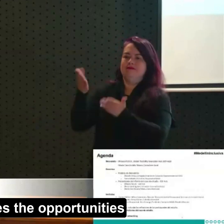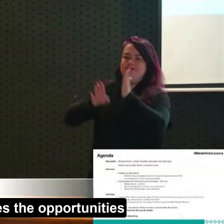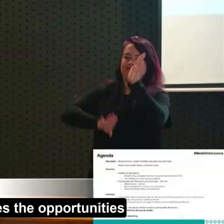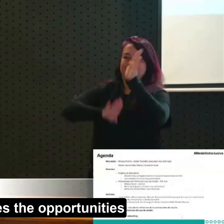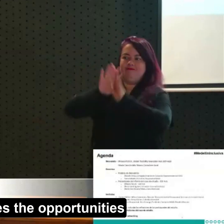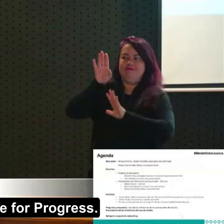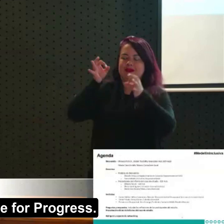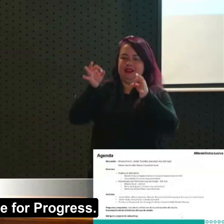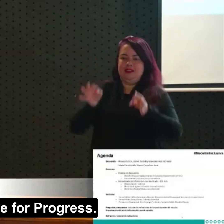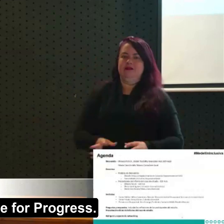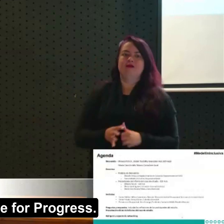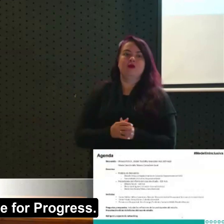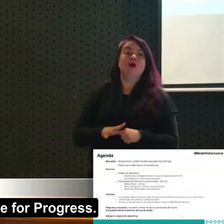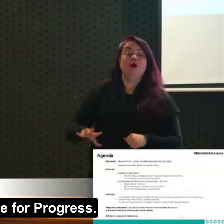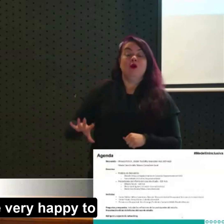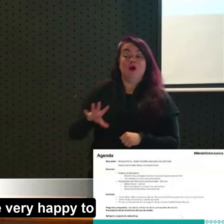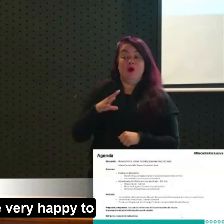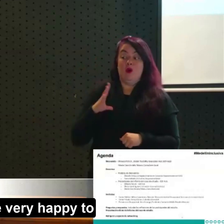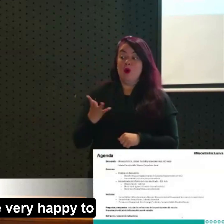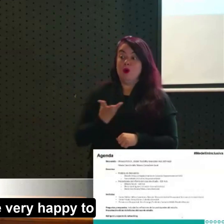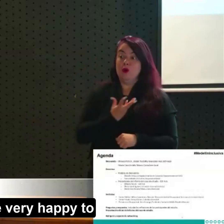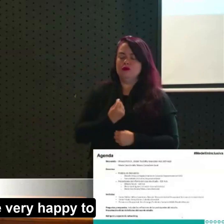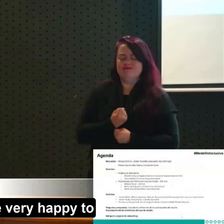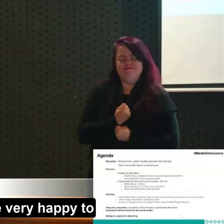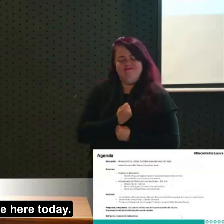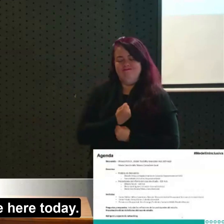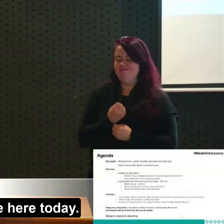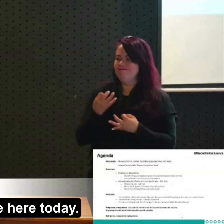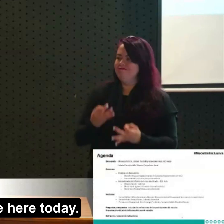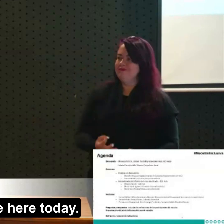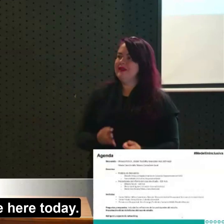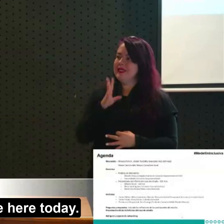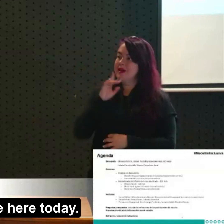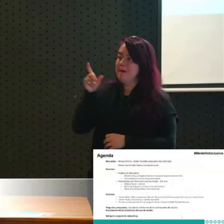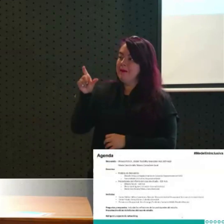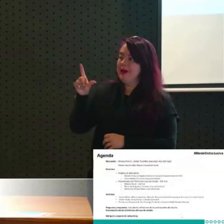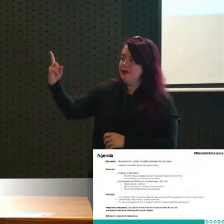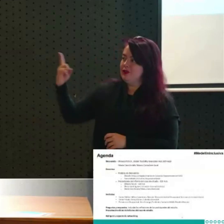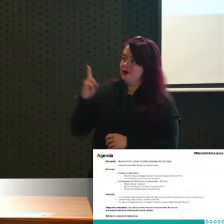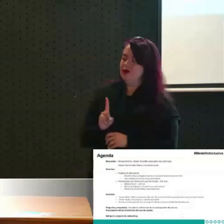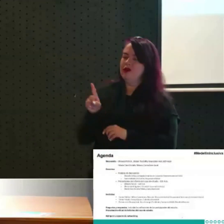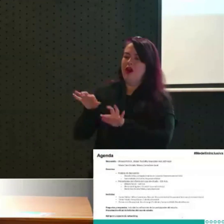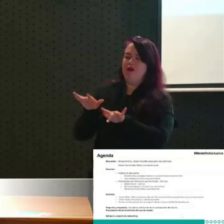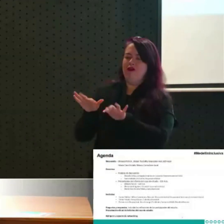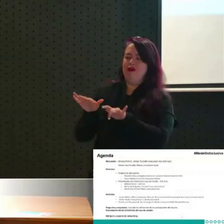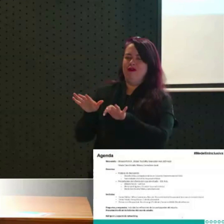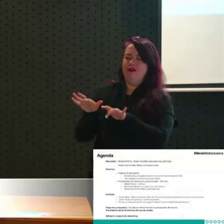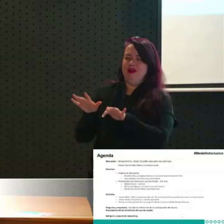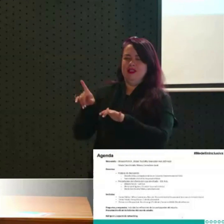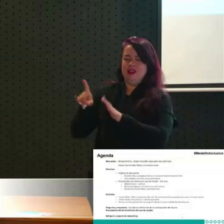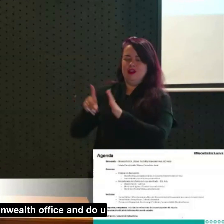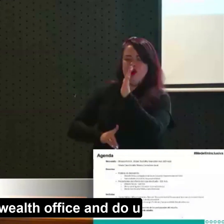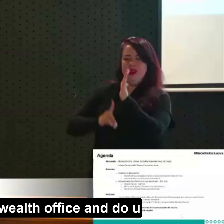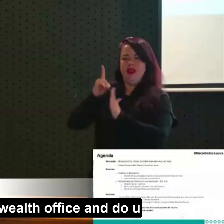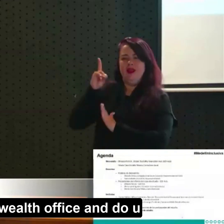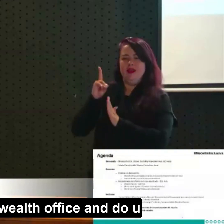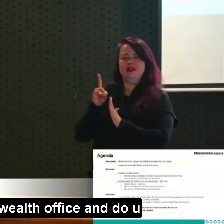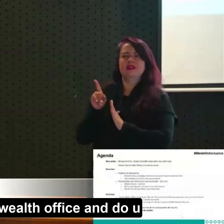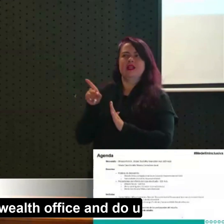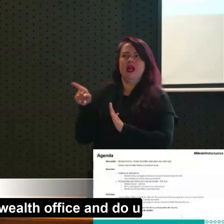describes the opportunities we have for progress. We are very happy to have here today the